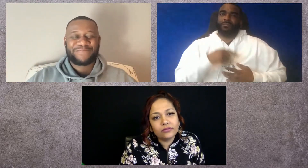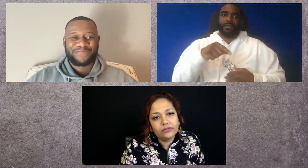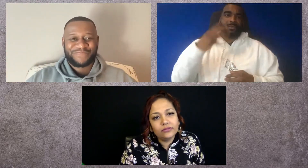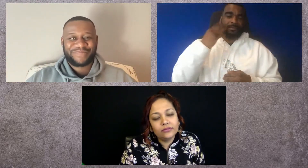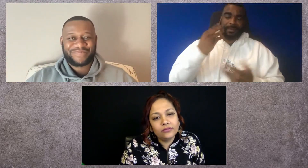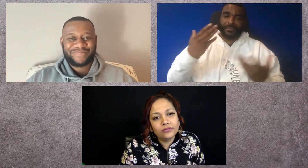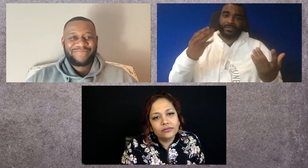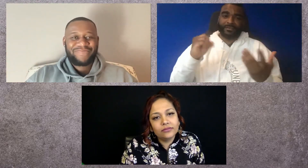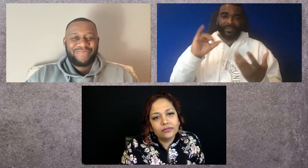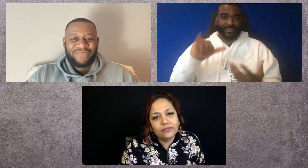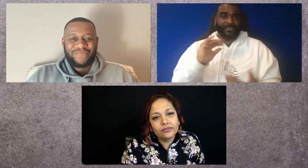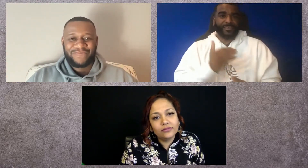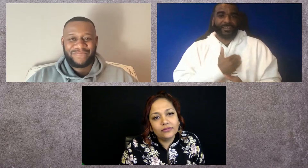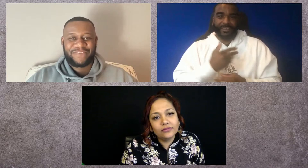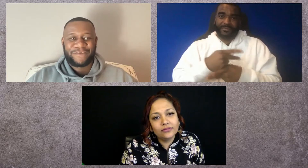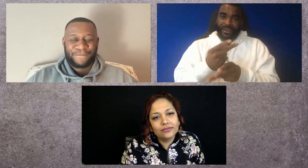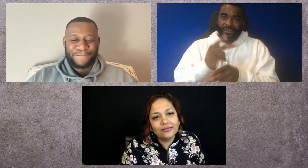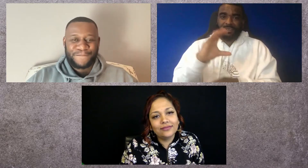have.